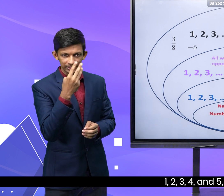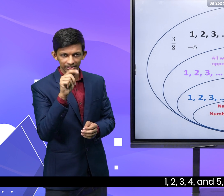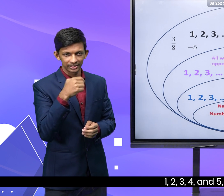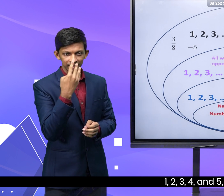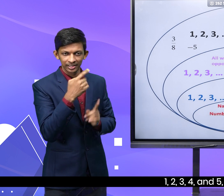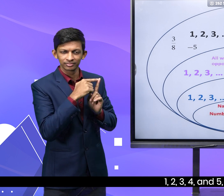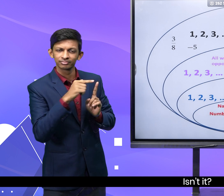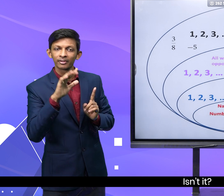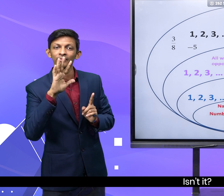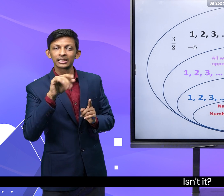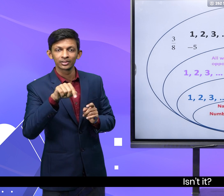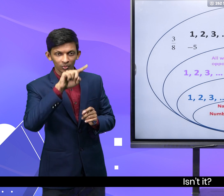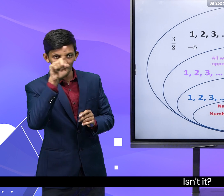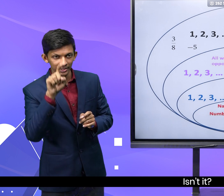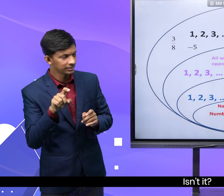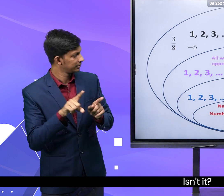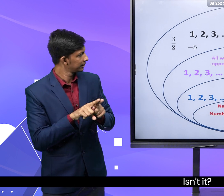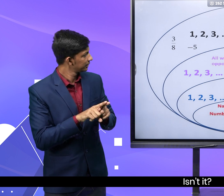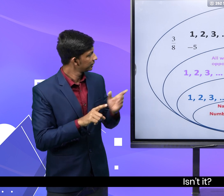and 5, isn't it?